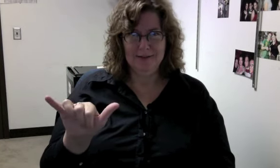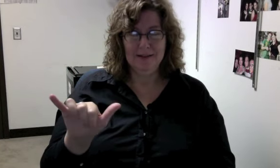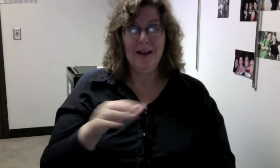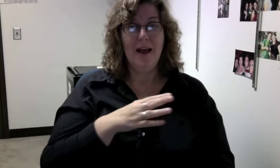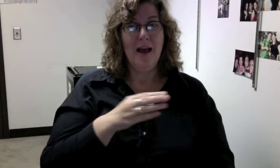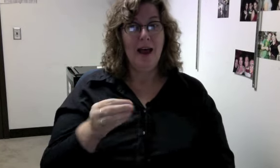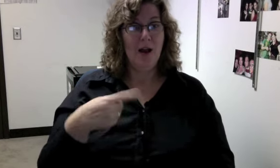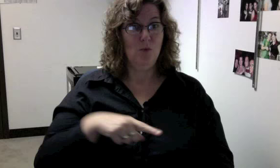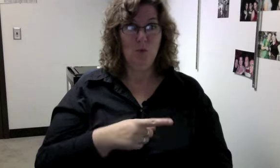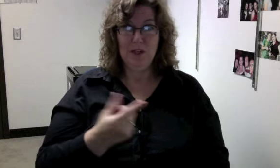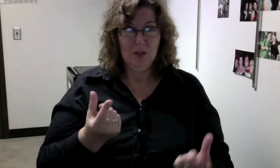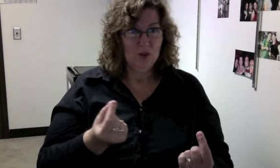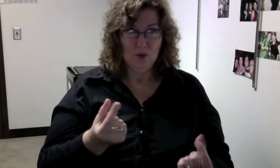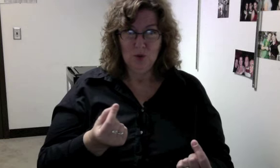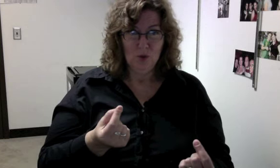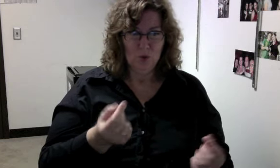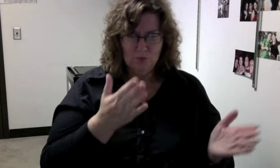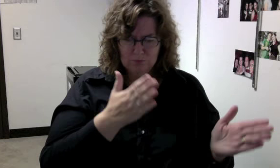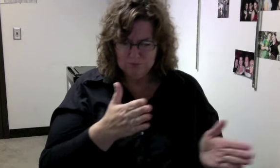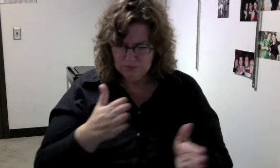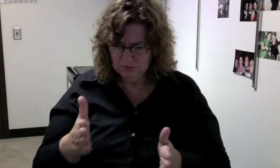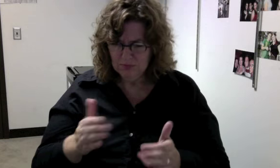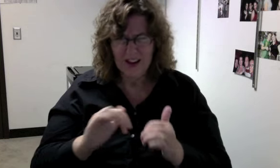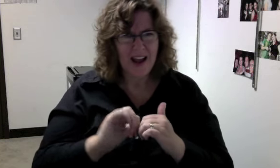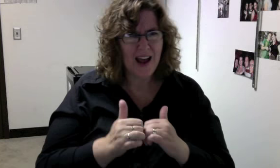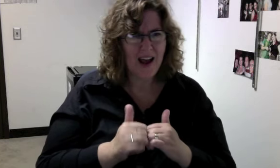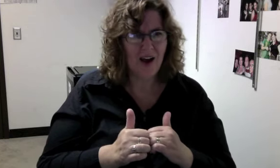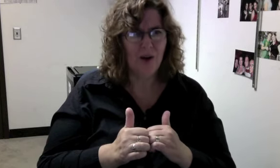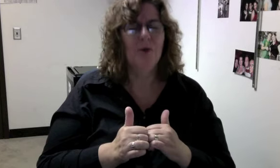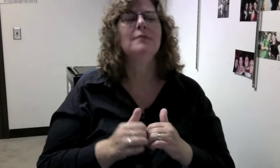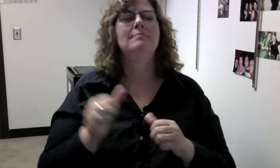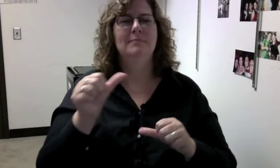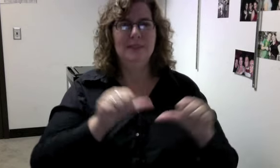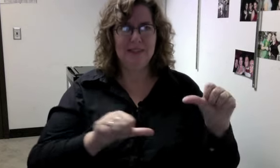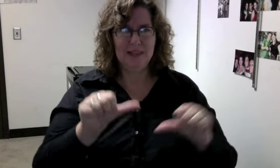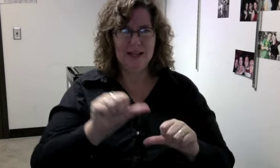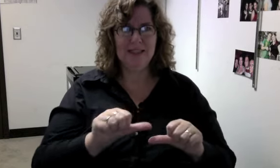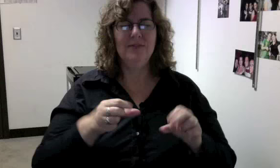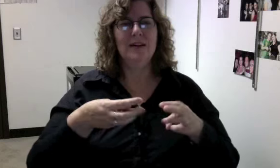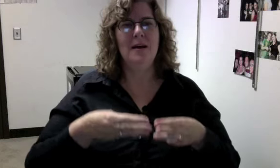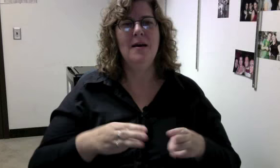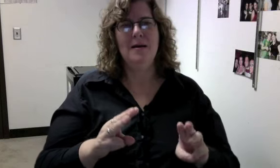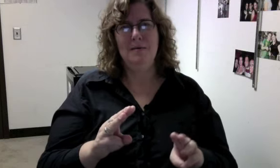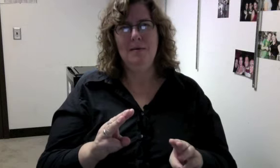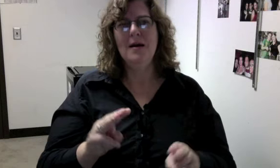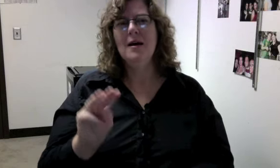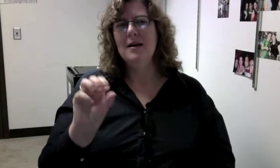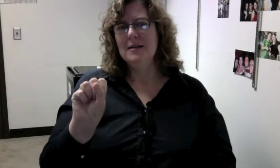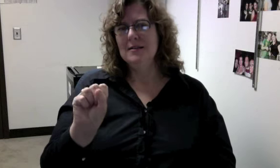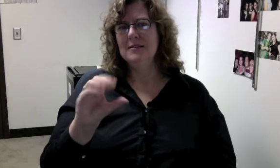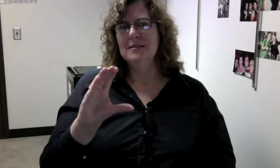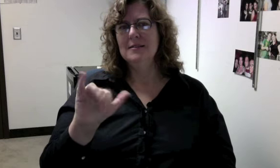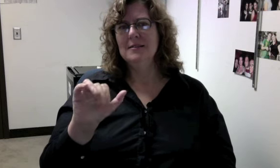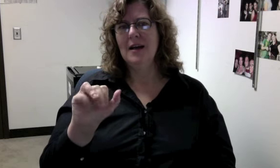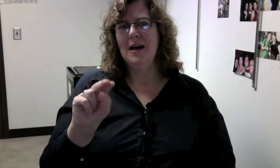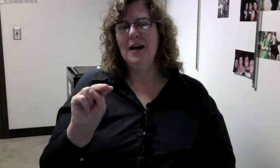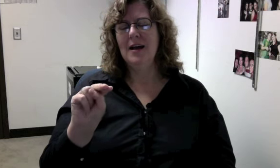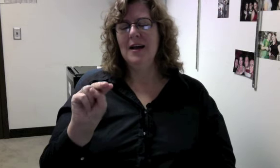they're studying, they apply the scientific method a little bit differently. But they all try basically to follow the same series of